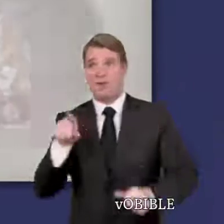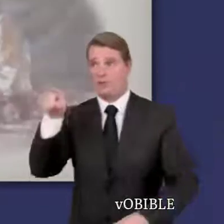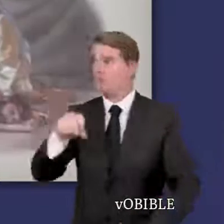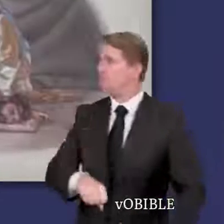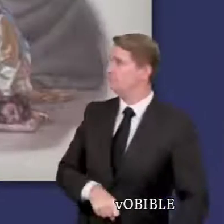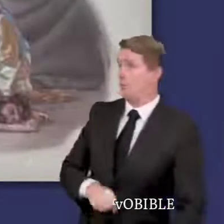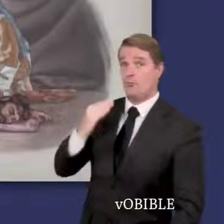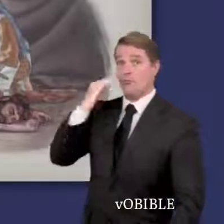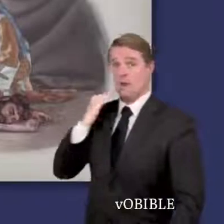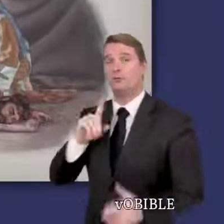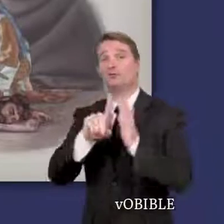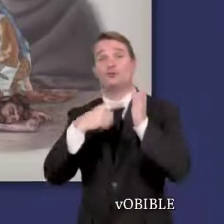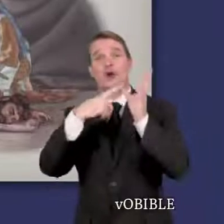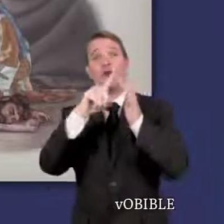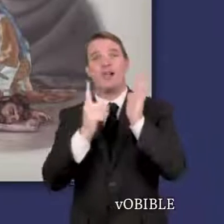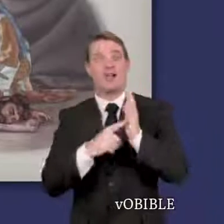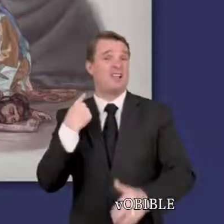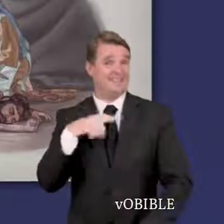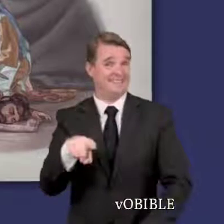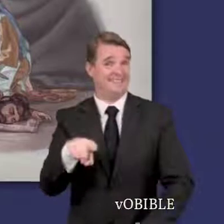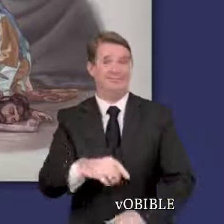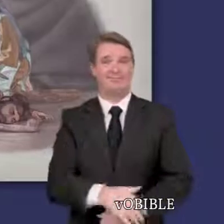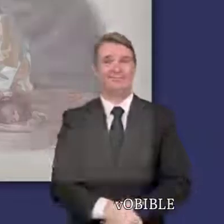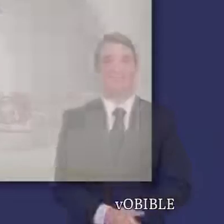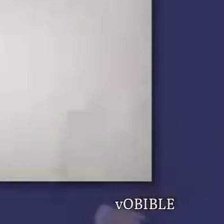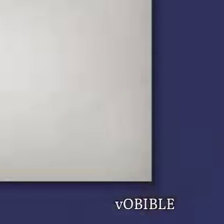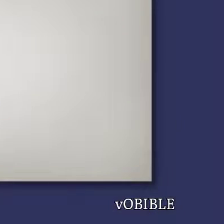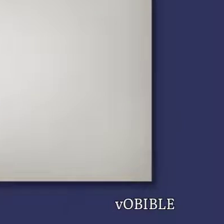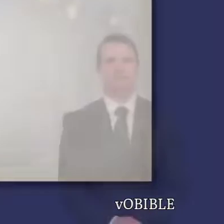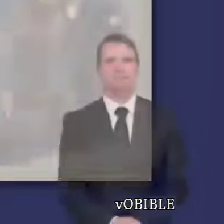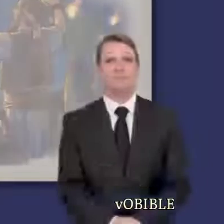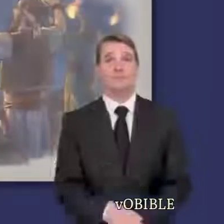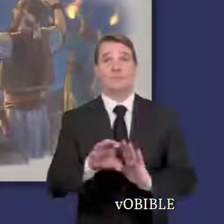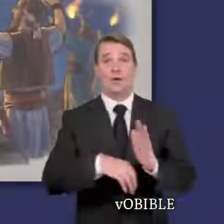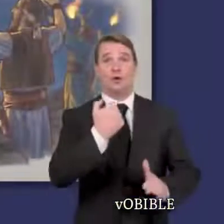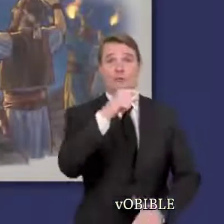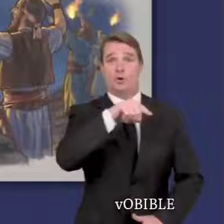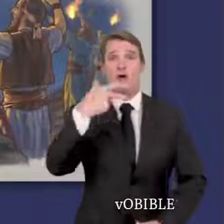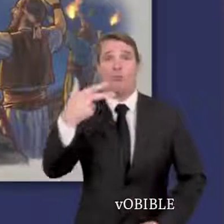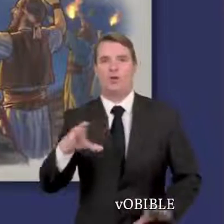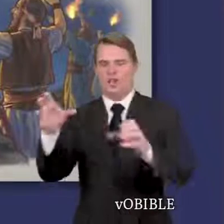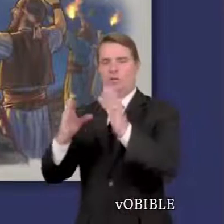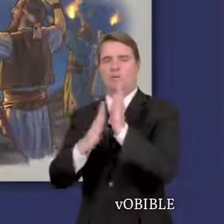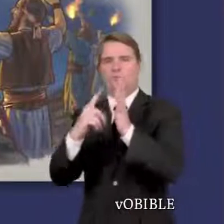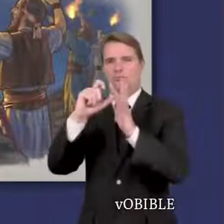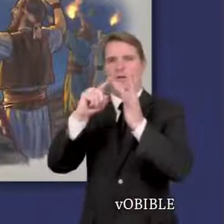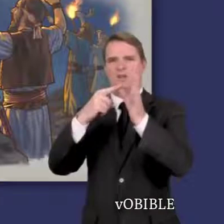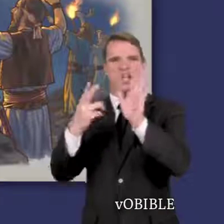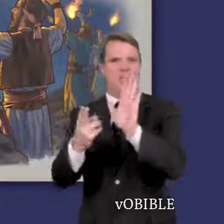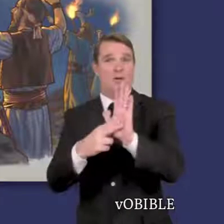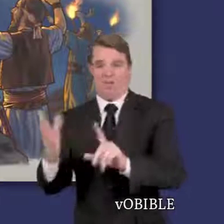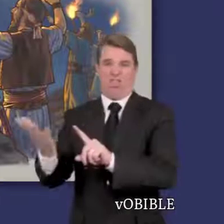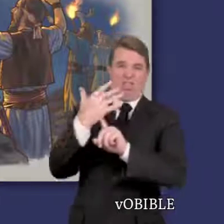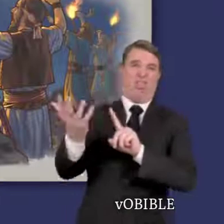Sisera himself is executed by a woman named Jael. In chapters 6 to 8, Jehovah